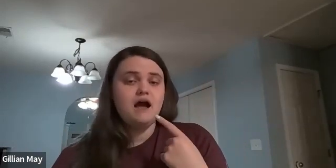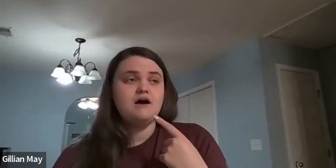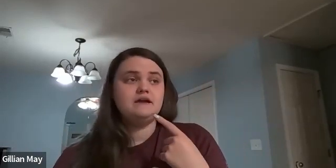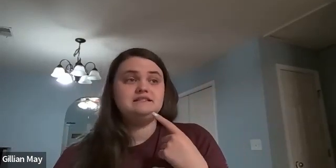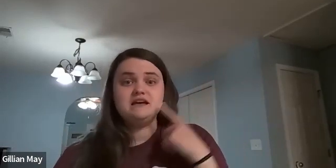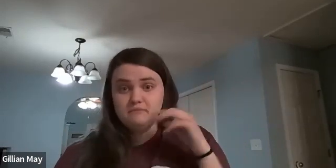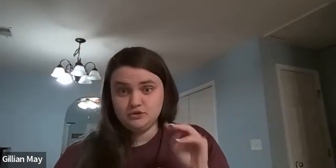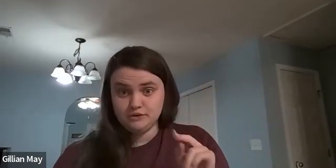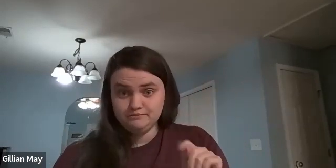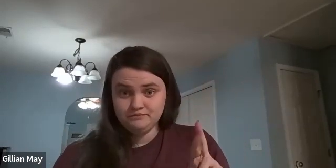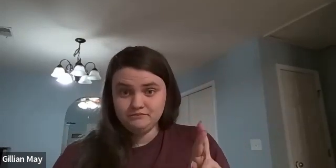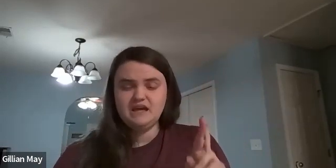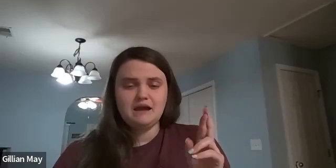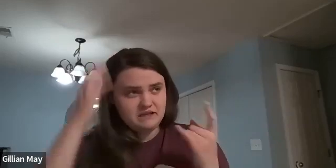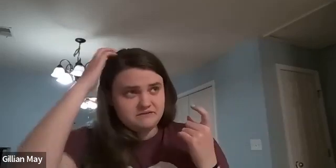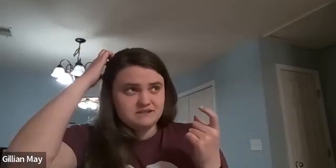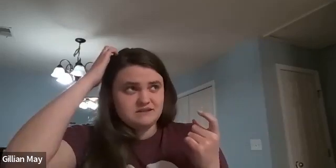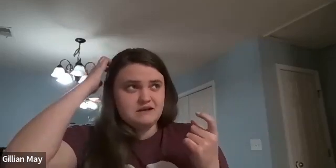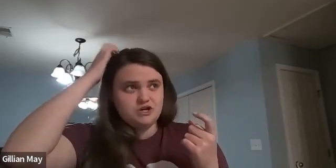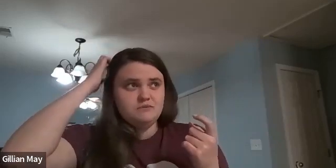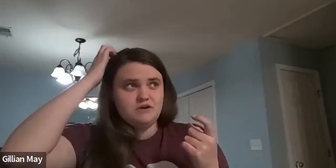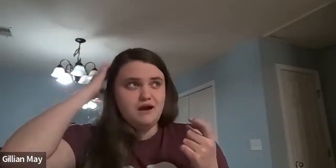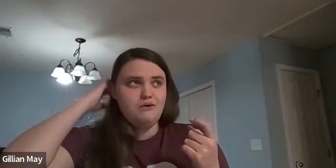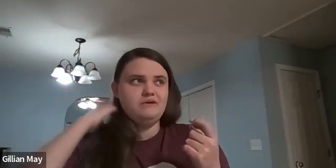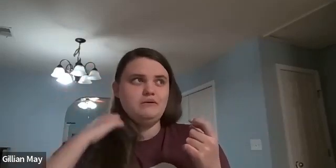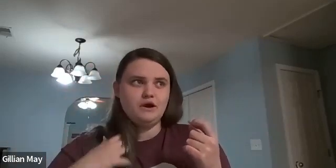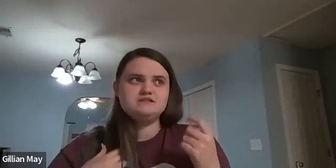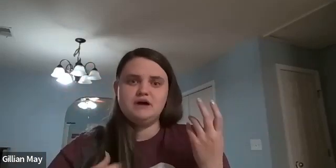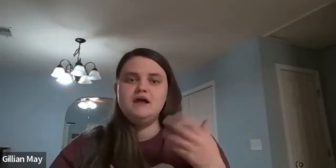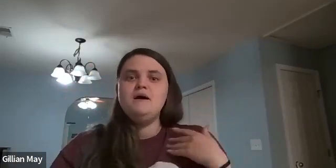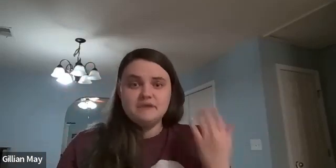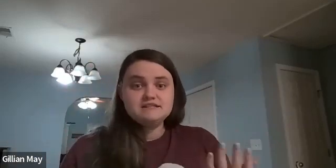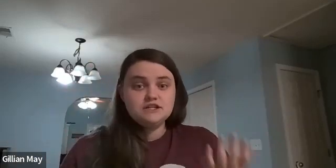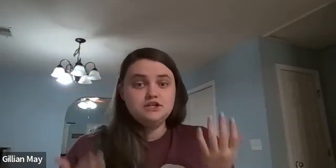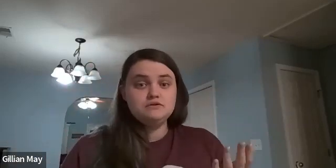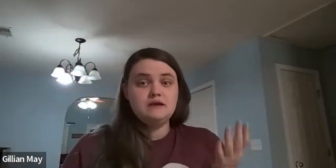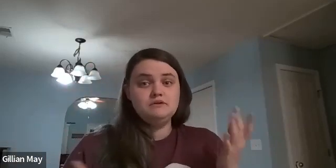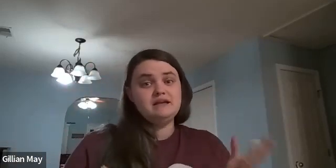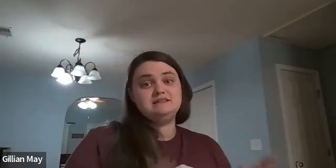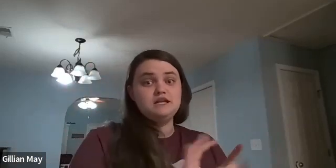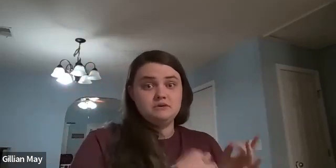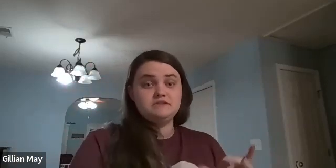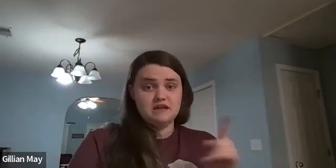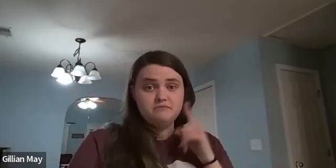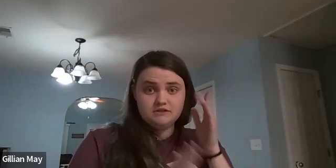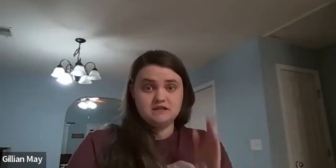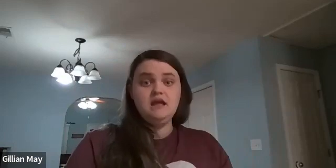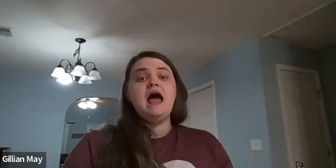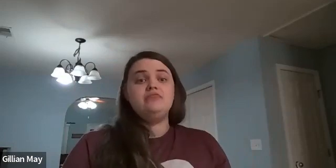have a deaf mentor. Like I believe I'm trying to remember how it works, but basically they will like assign you with a deaf person and they